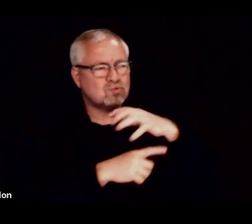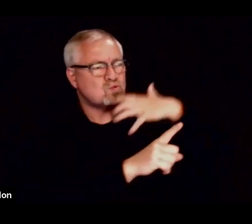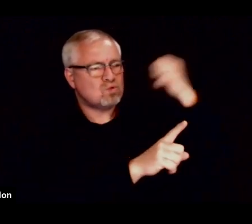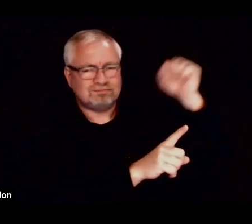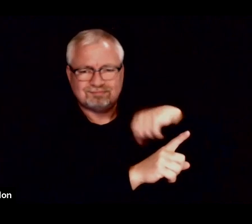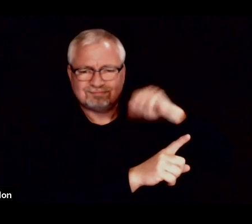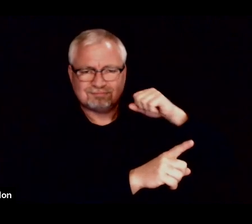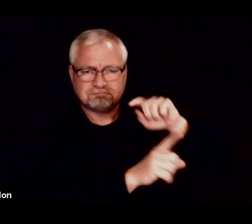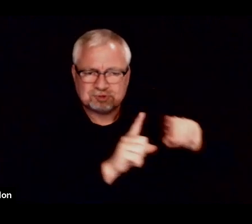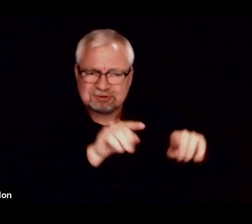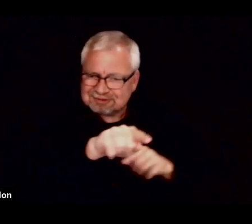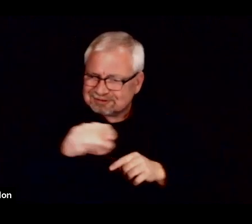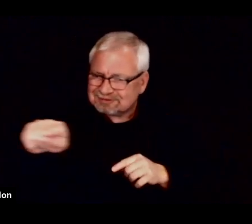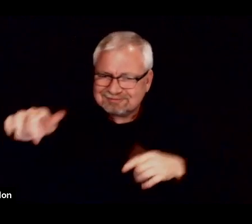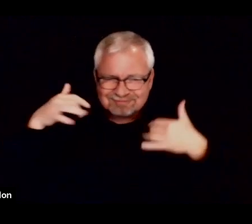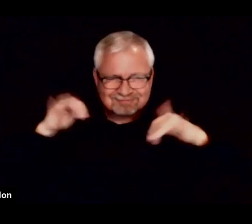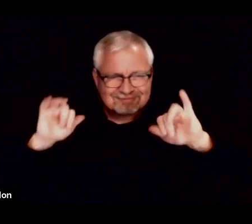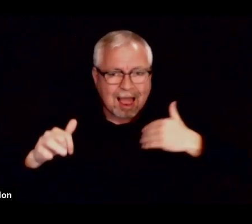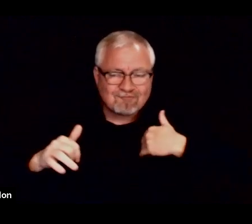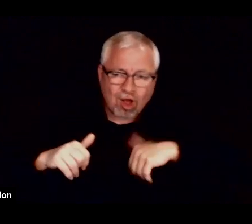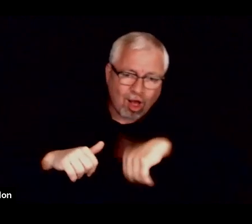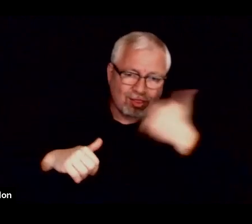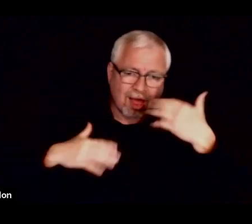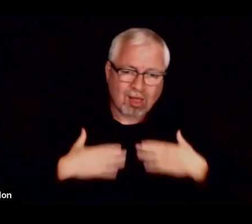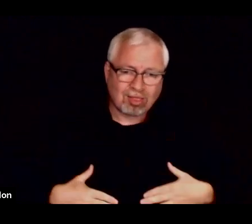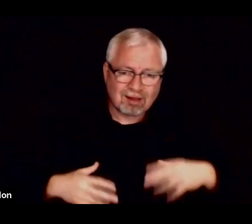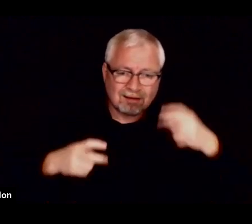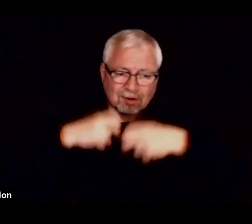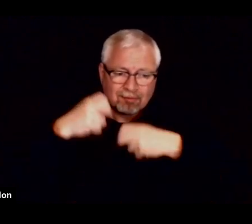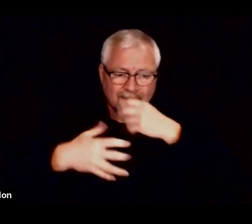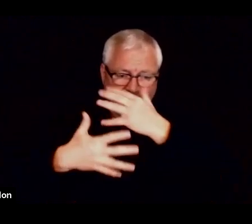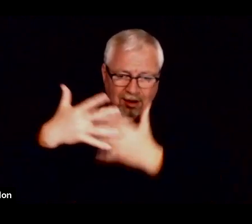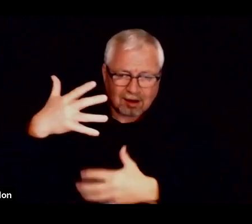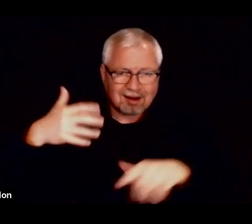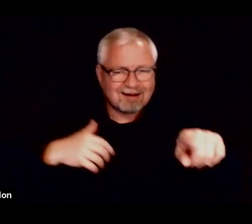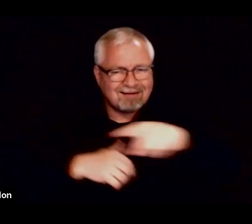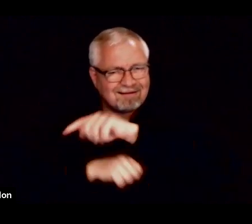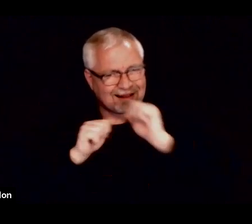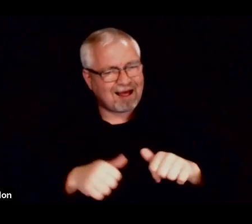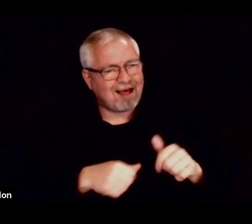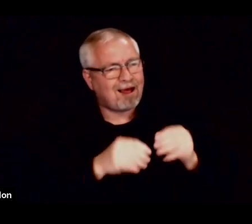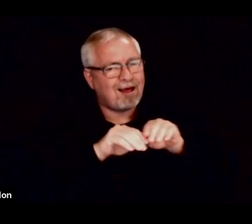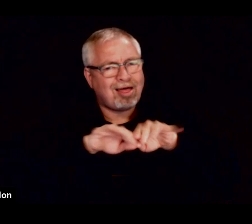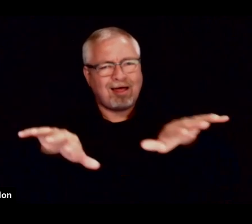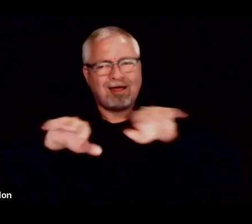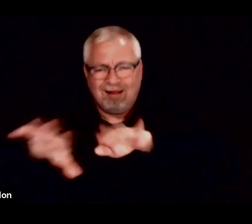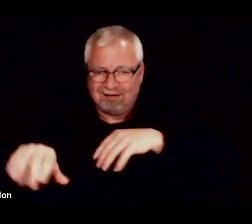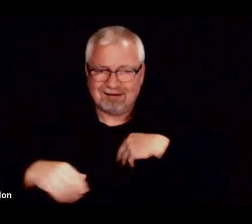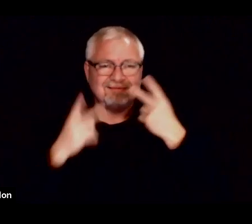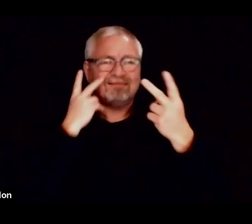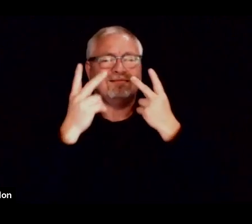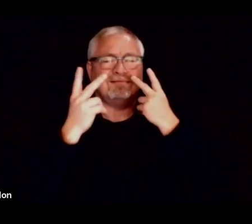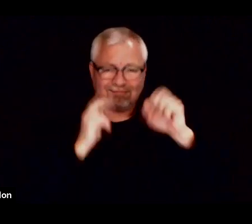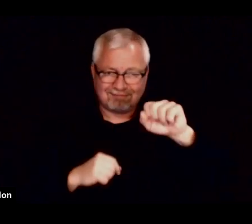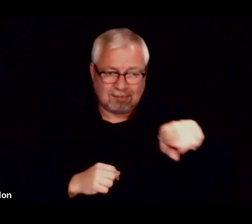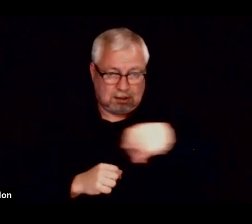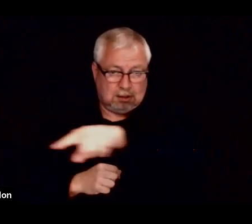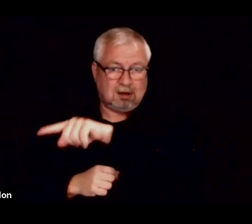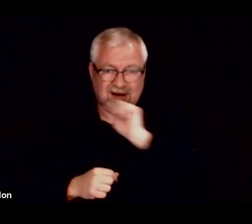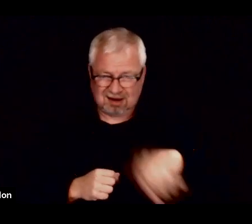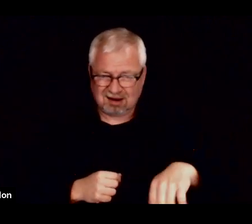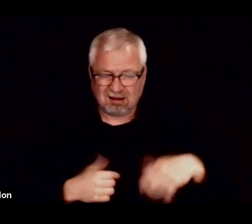underlying conditions. But we've also certainly seen cases of severe illness and even death in otherwise healthy younger people. So